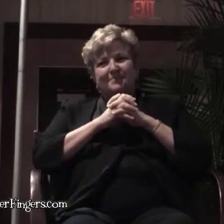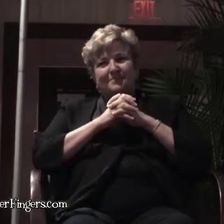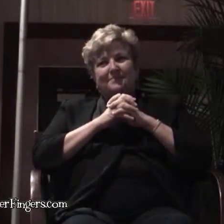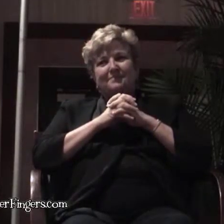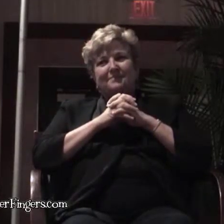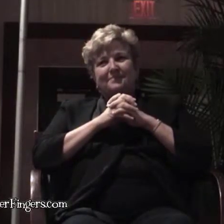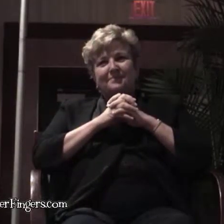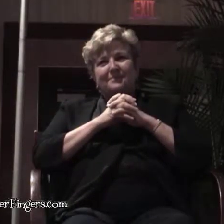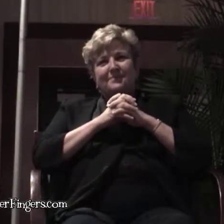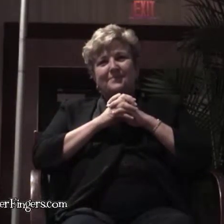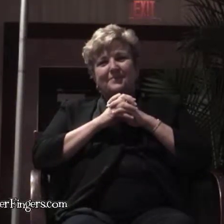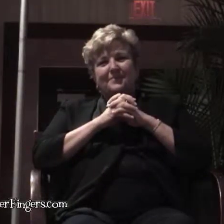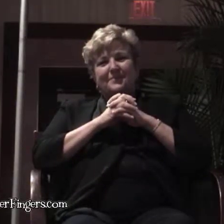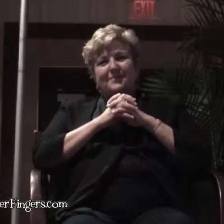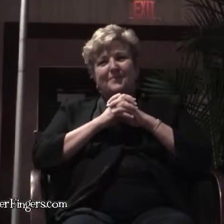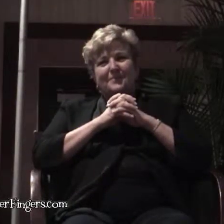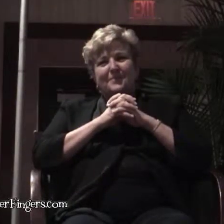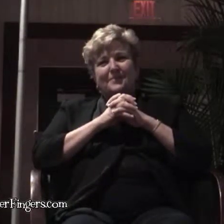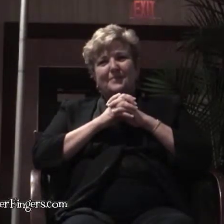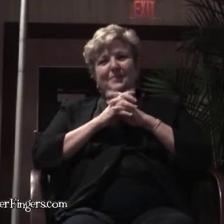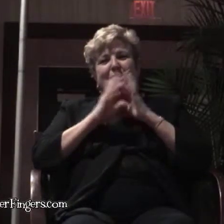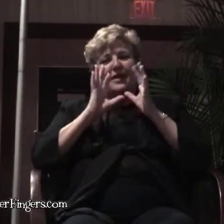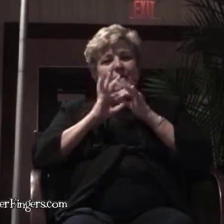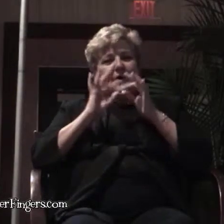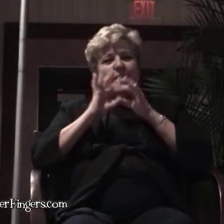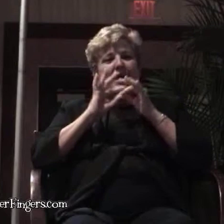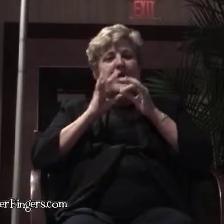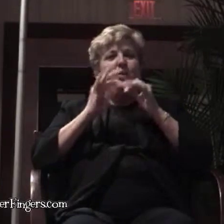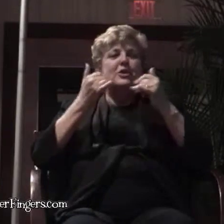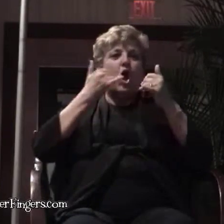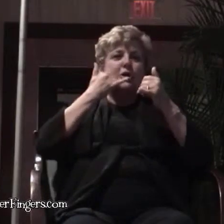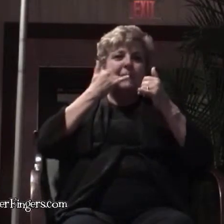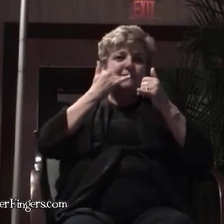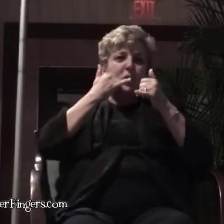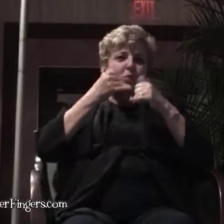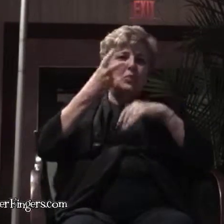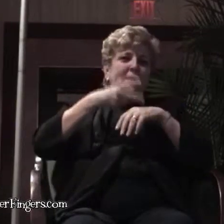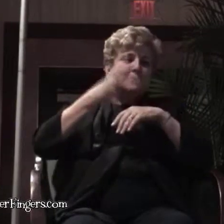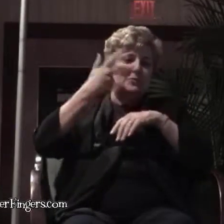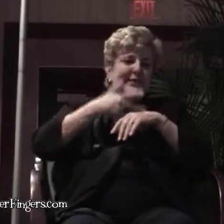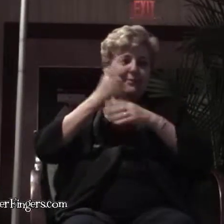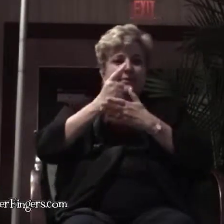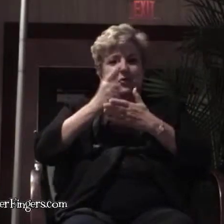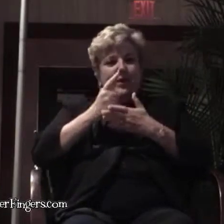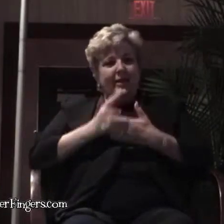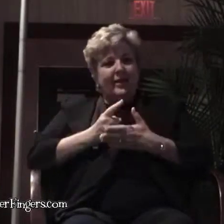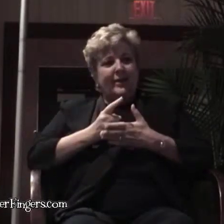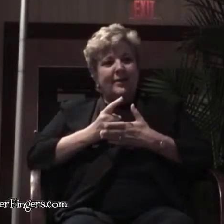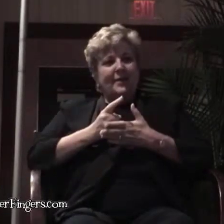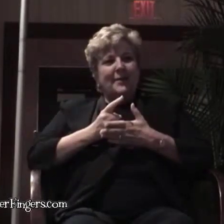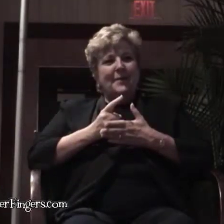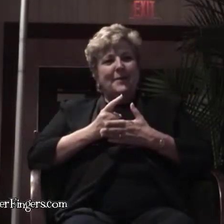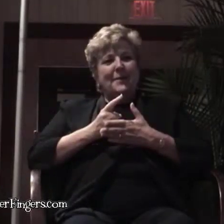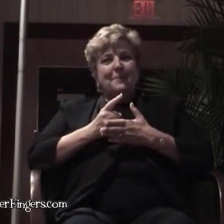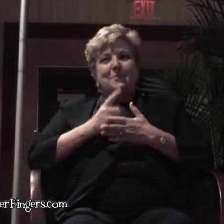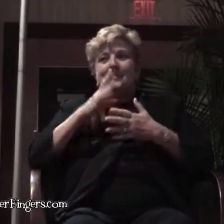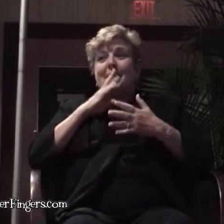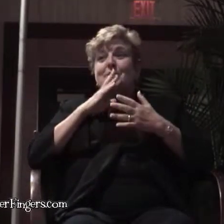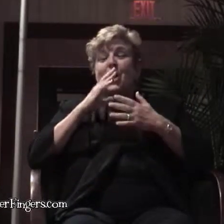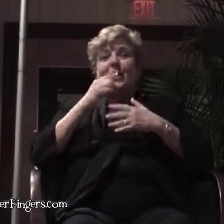Listening to the conversations we would have long distance on the phone 2 or 3 times a week. I spoke at the Georgia State Convention a few years ago.